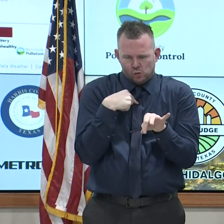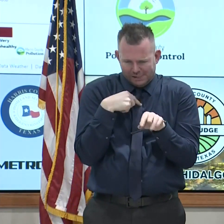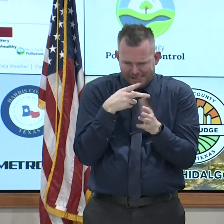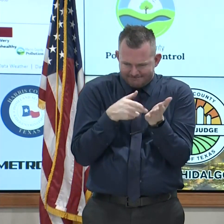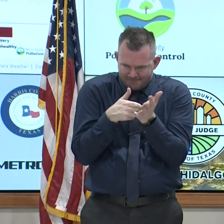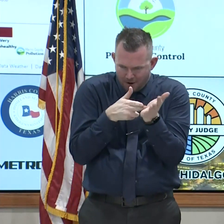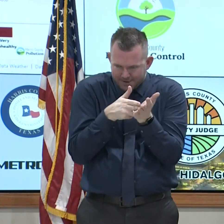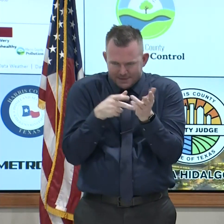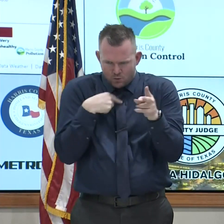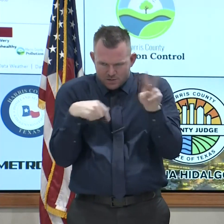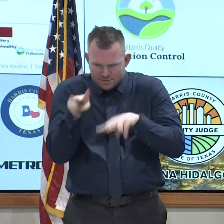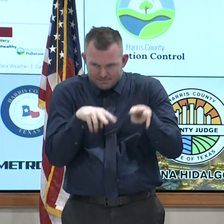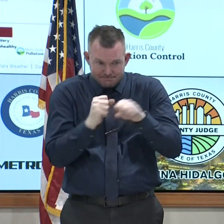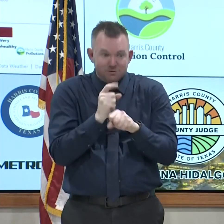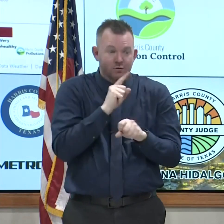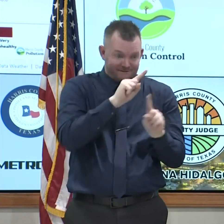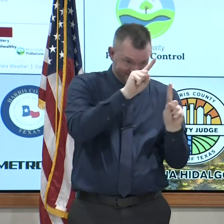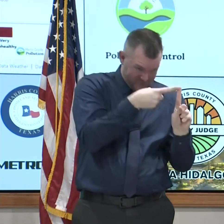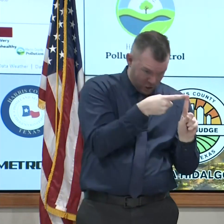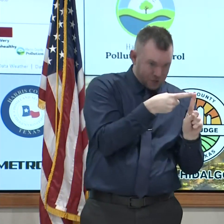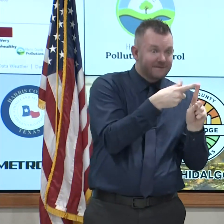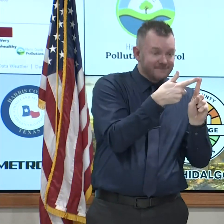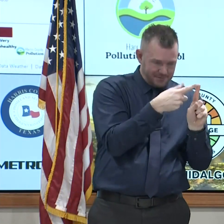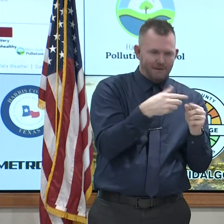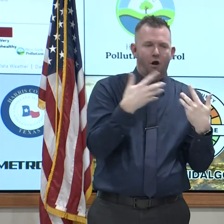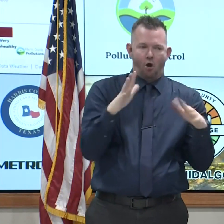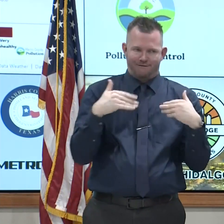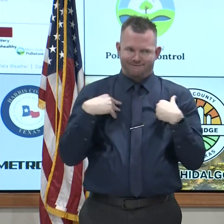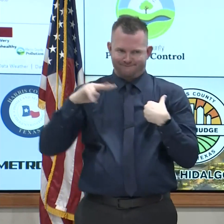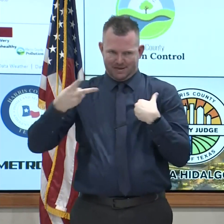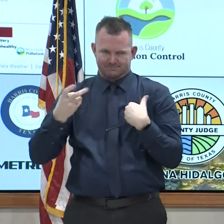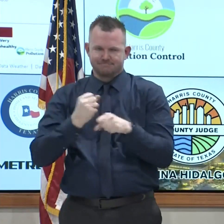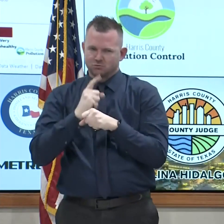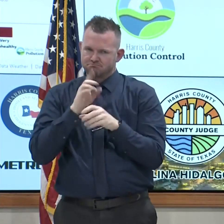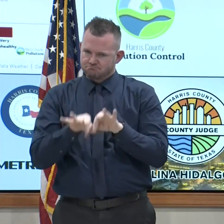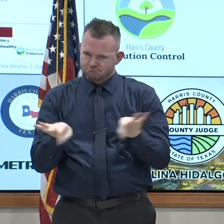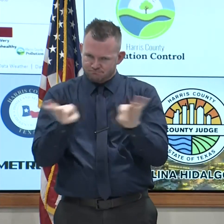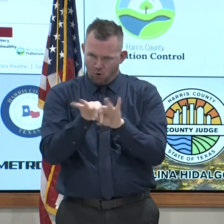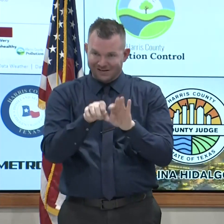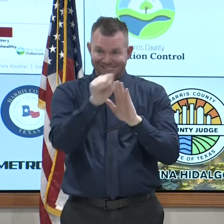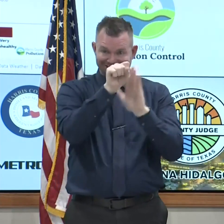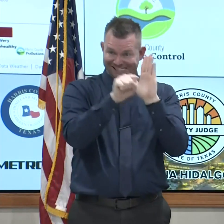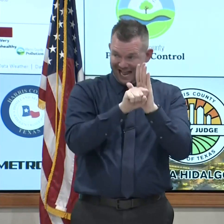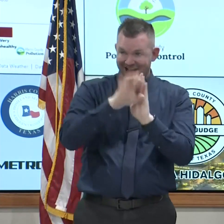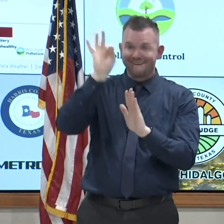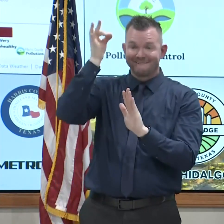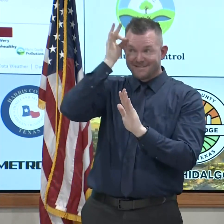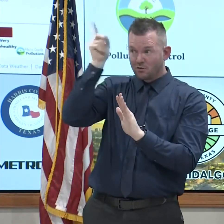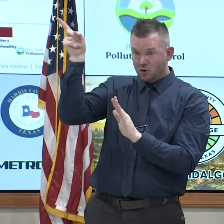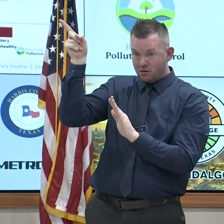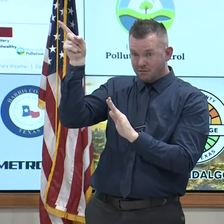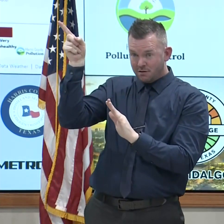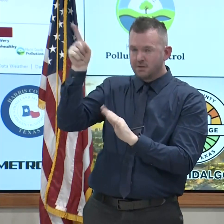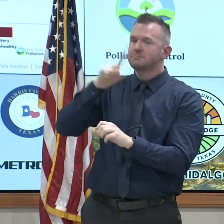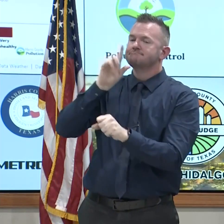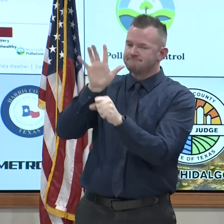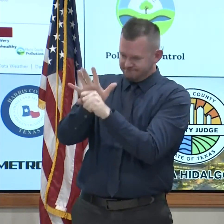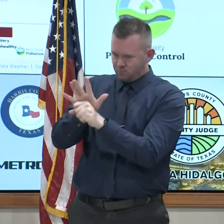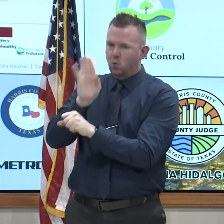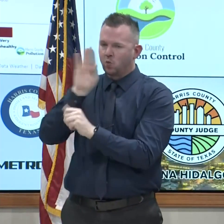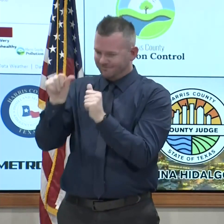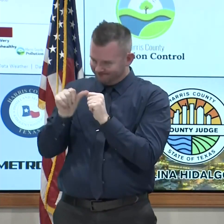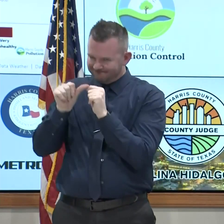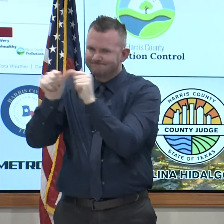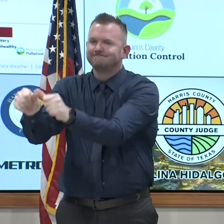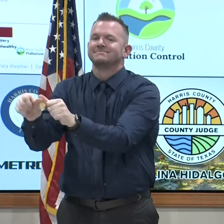the first dose. We've been assured by the state and the federal government that we'll continue receiving the supply that we need in